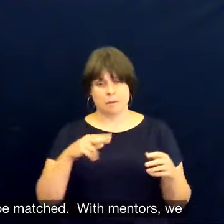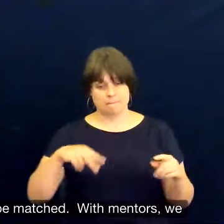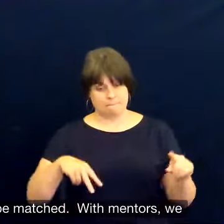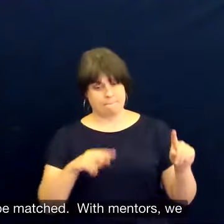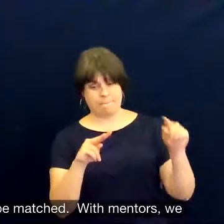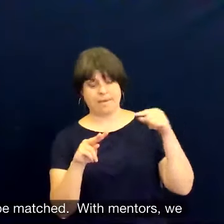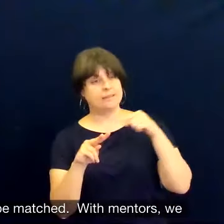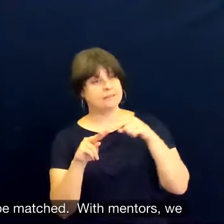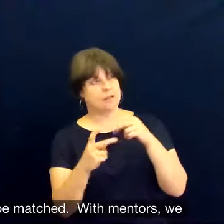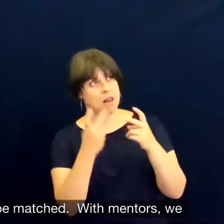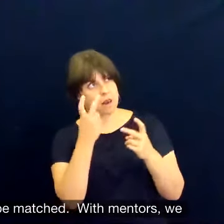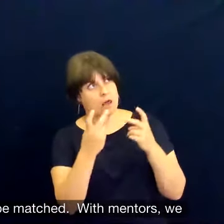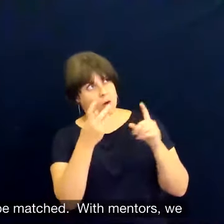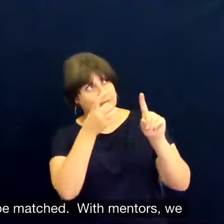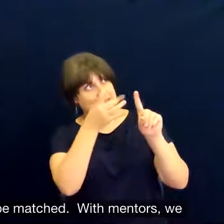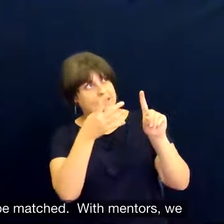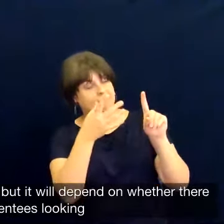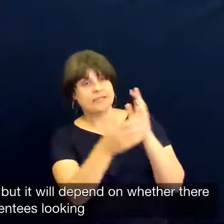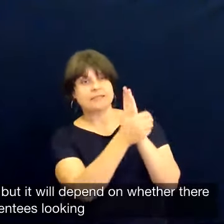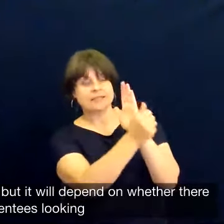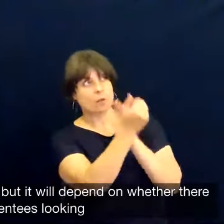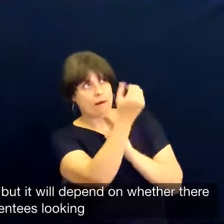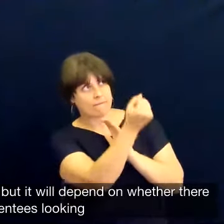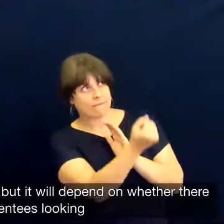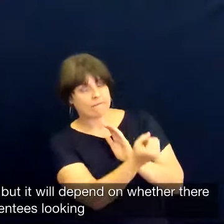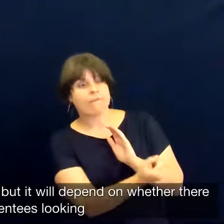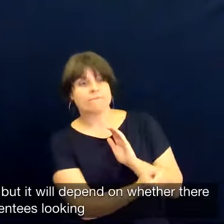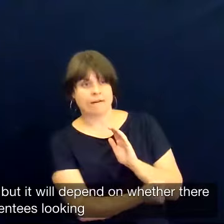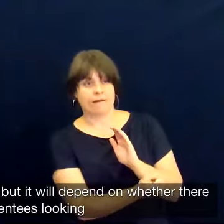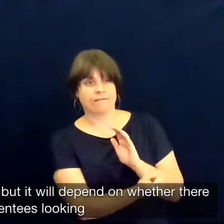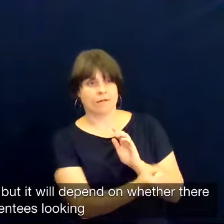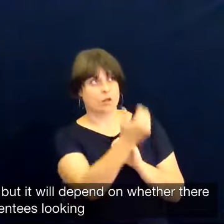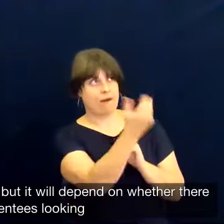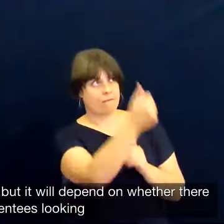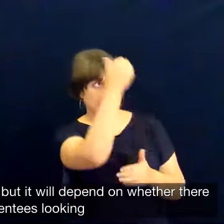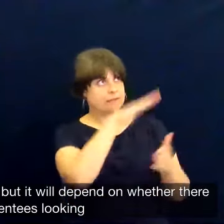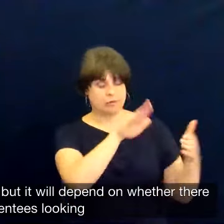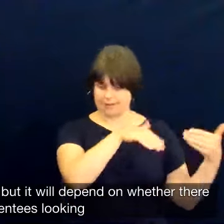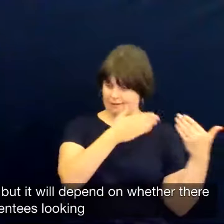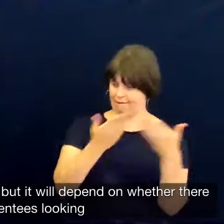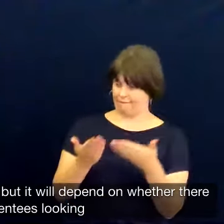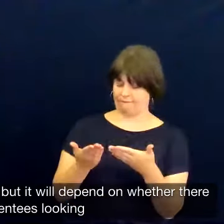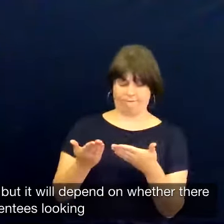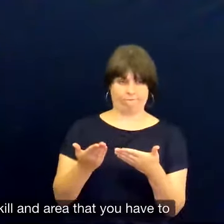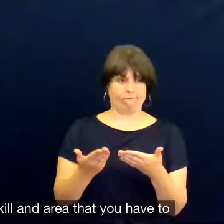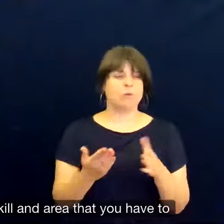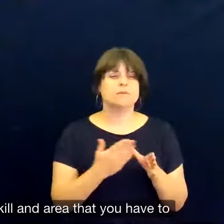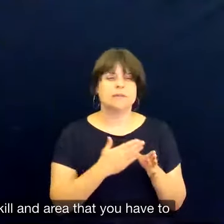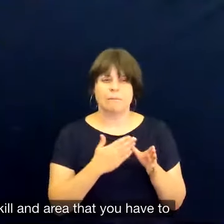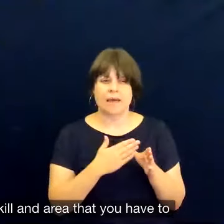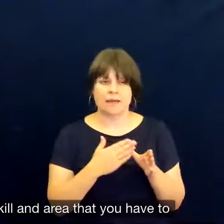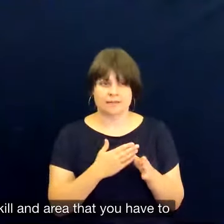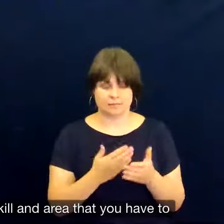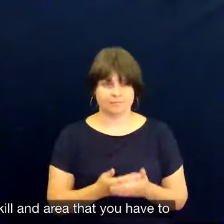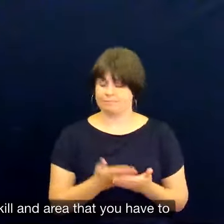that particular skill and area that you have to offer. So I'll hand over to